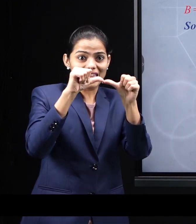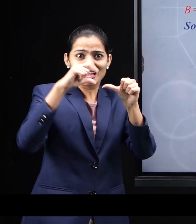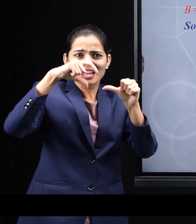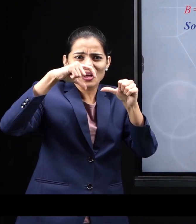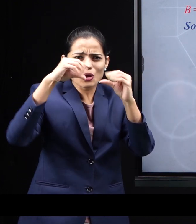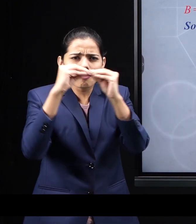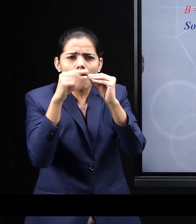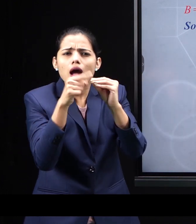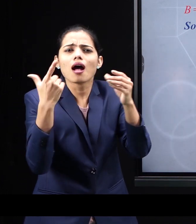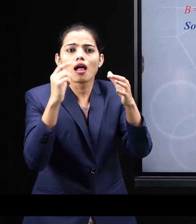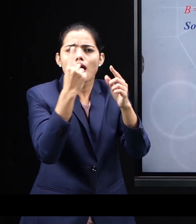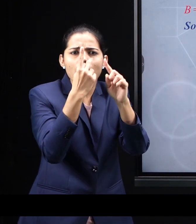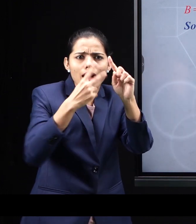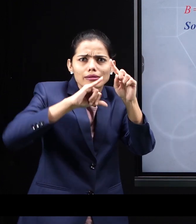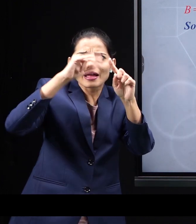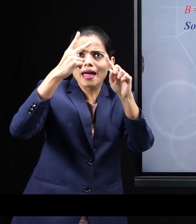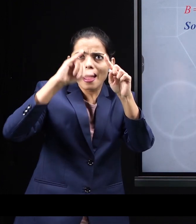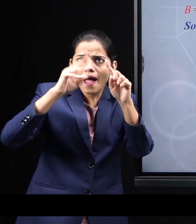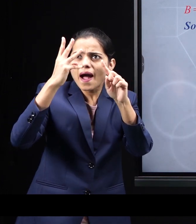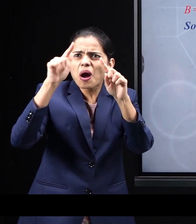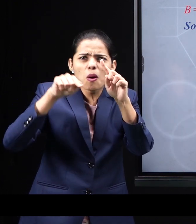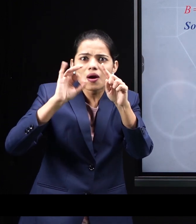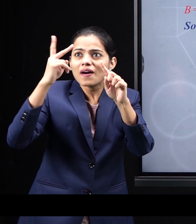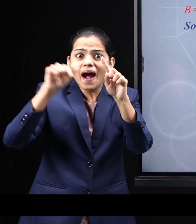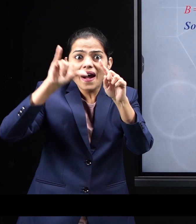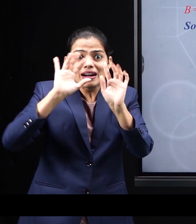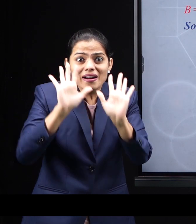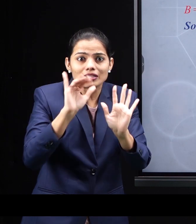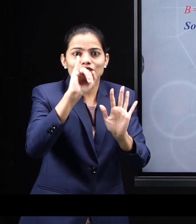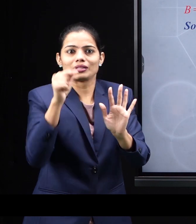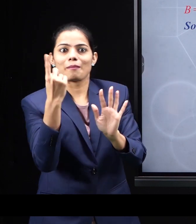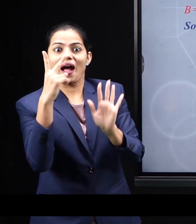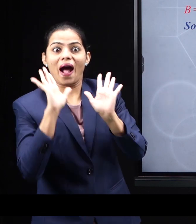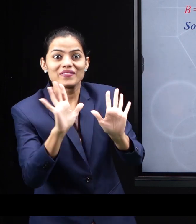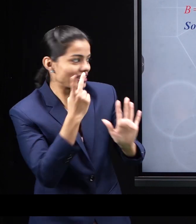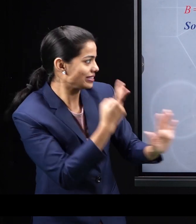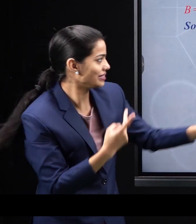A intersection B is equal to 6, 12.